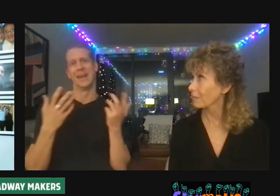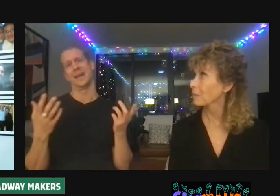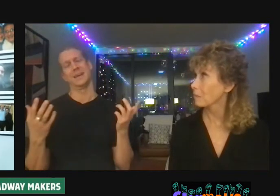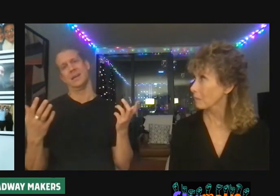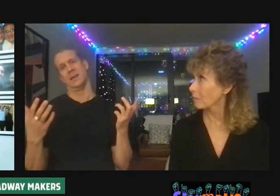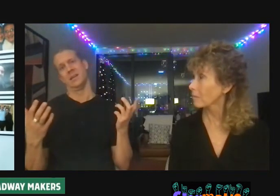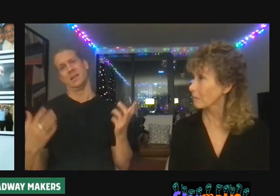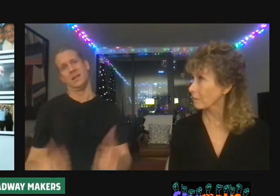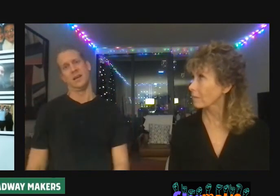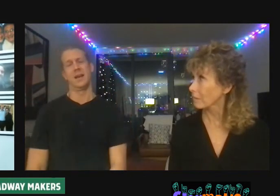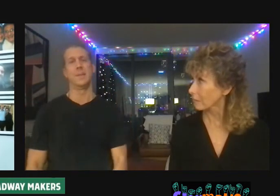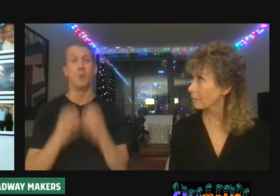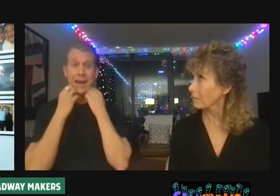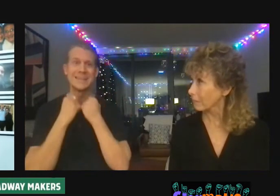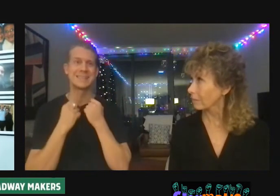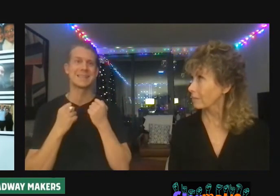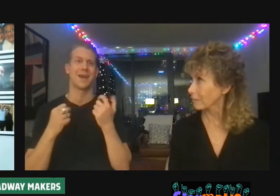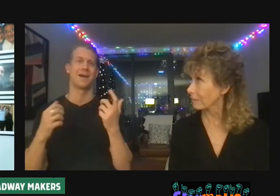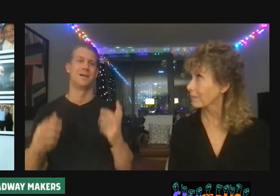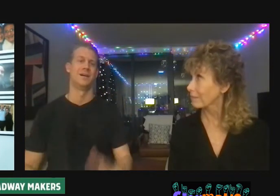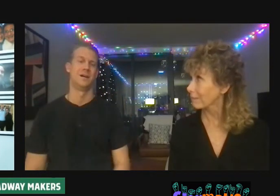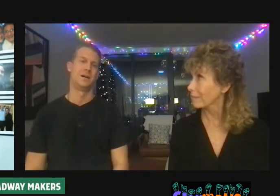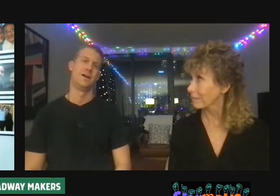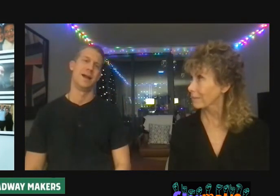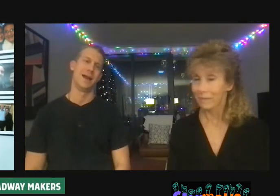sacred and embrace.